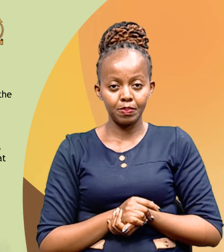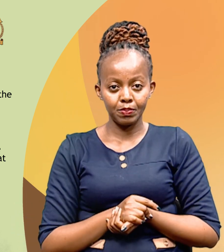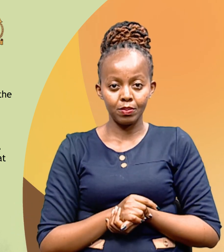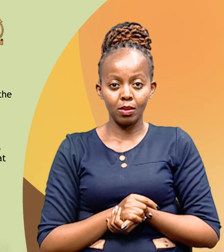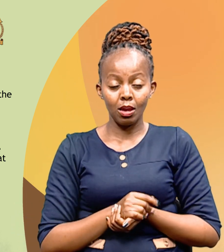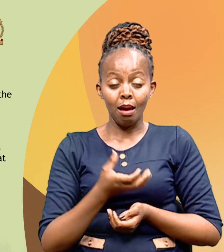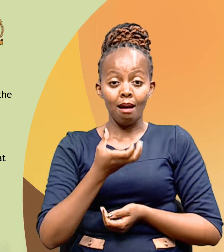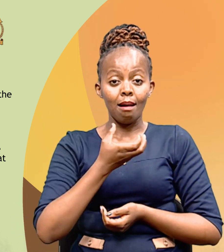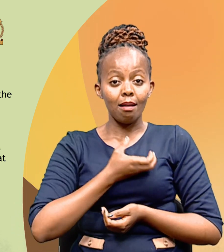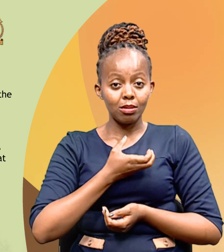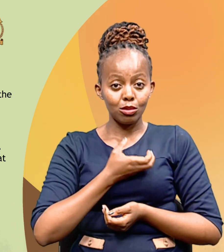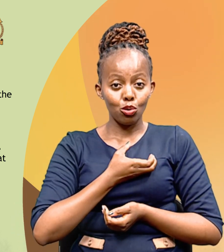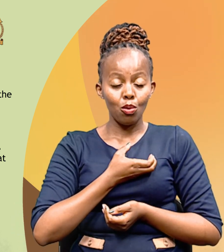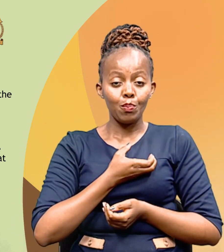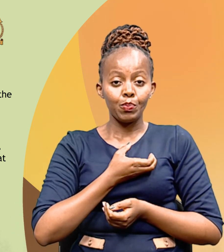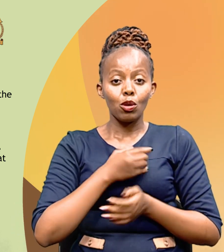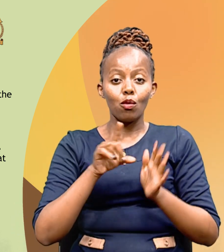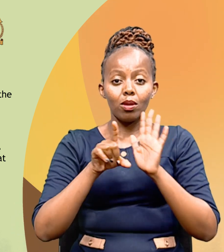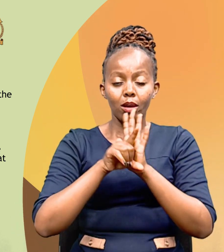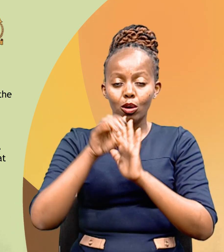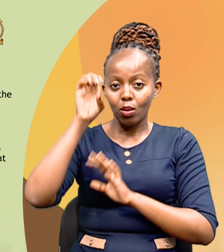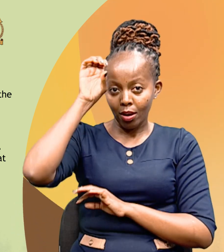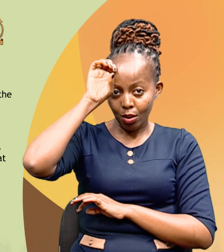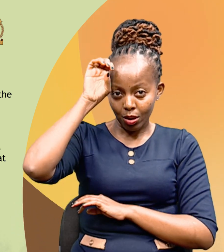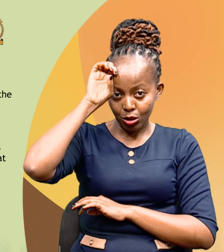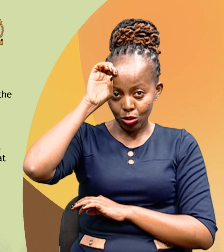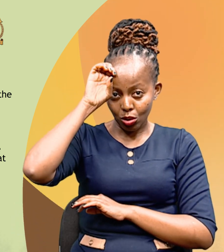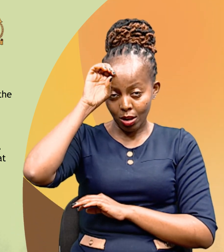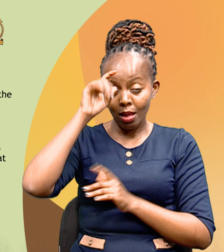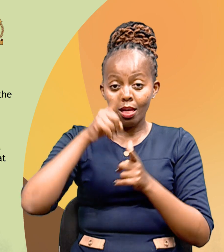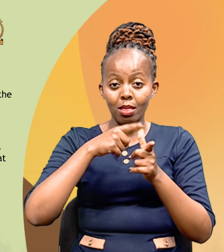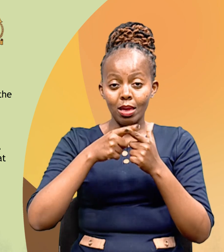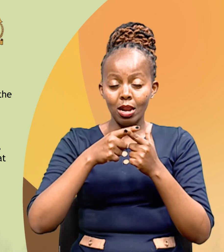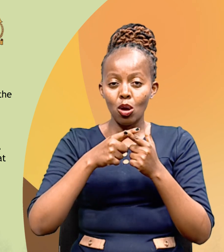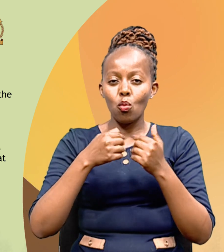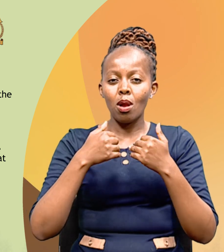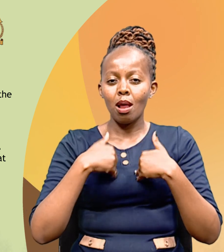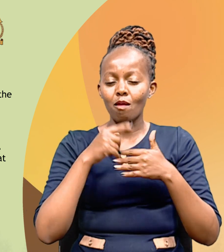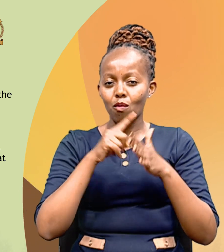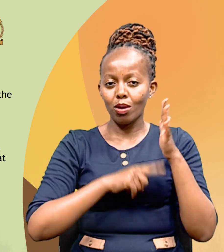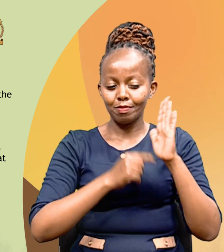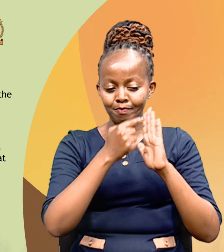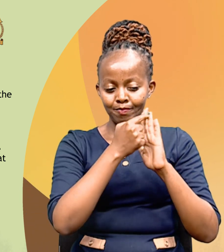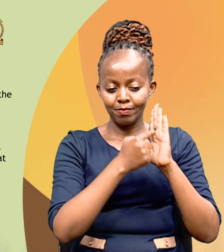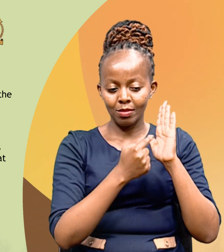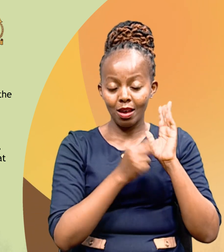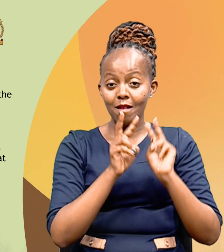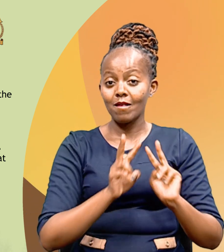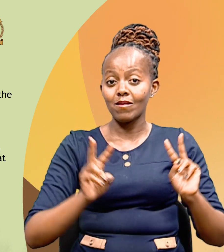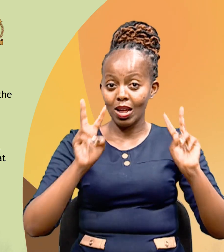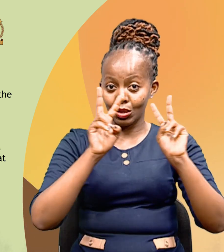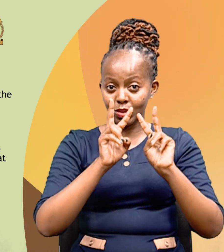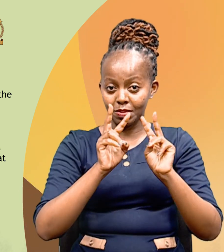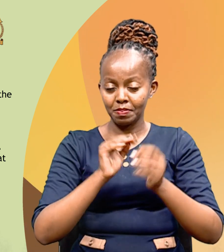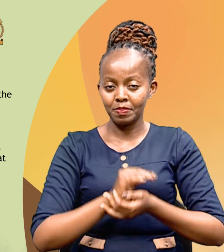the Council of Legal Education will uphold the following values: